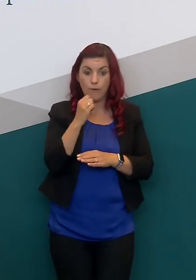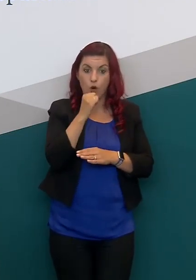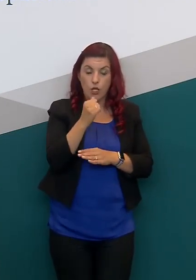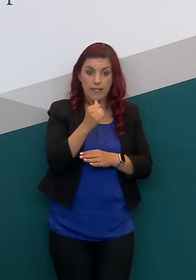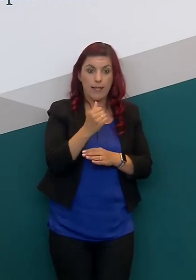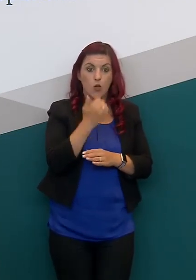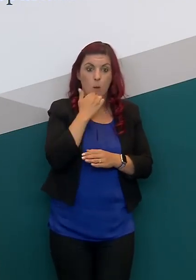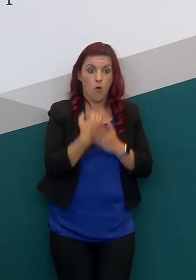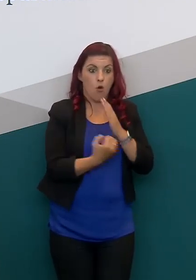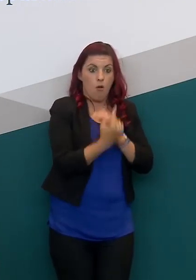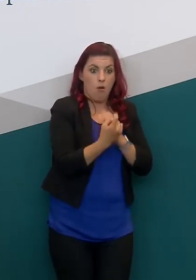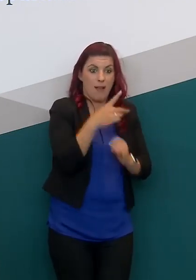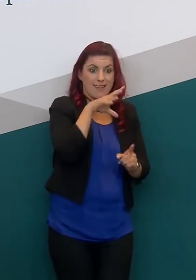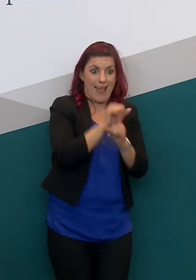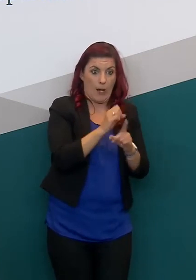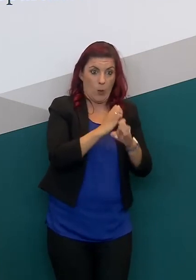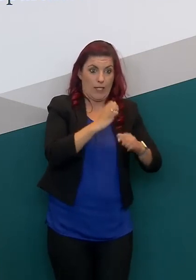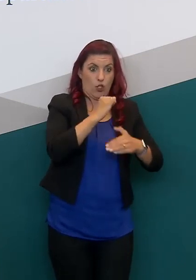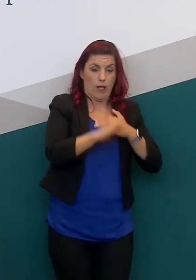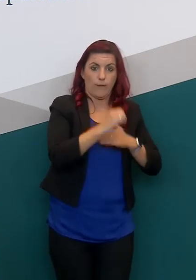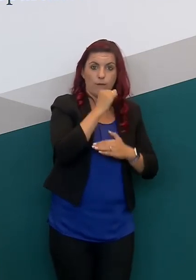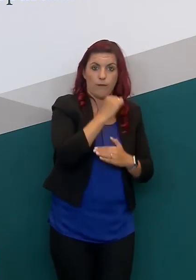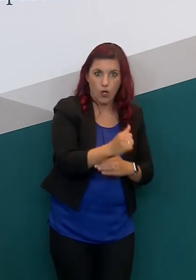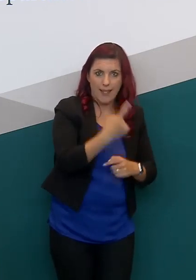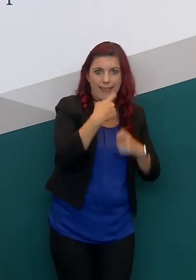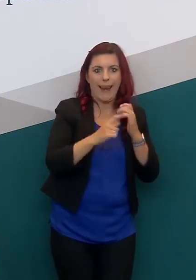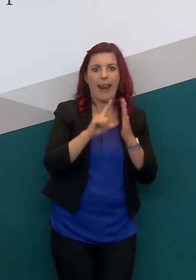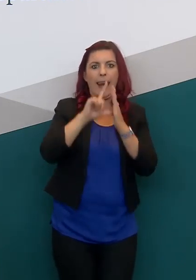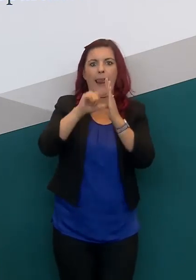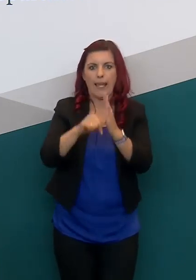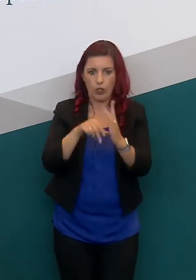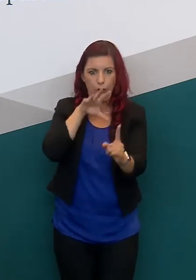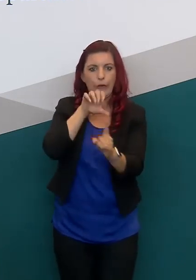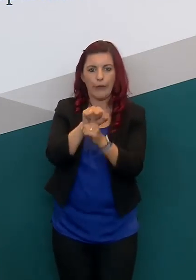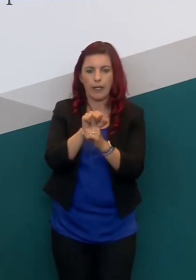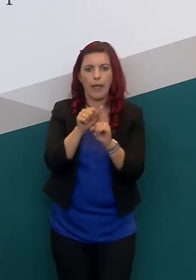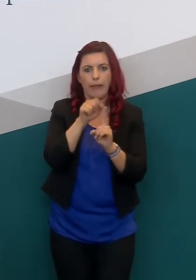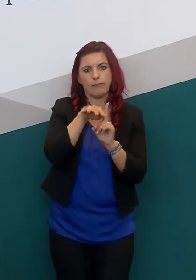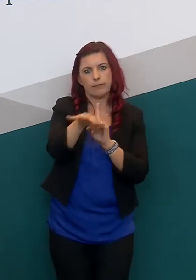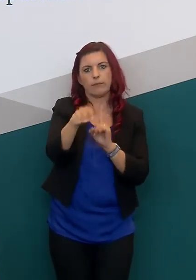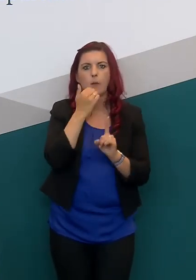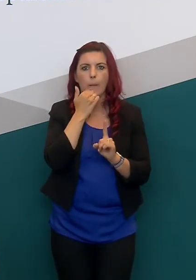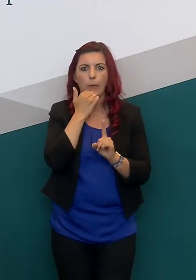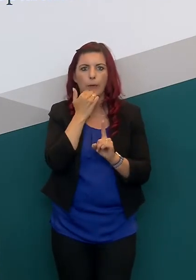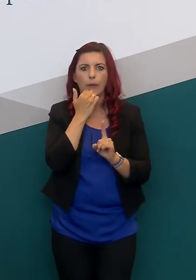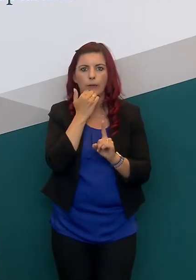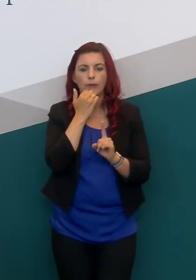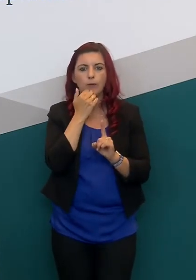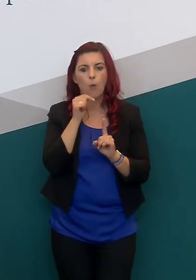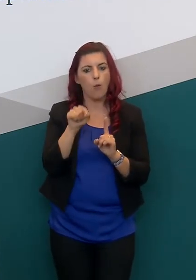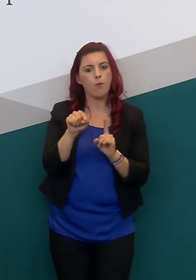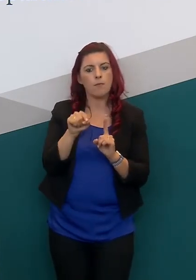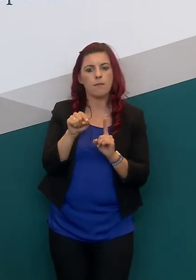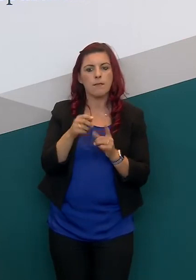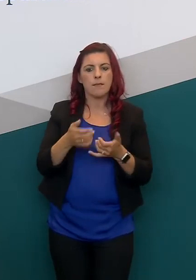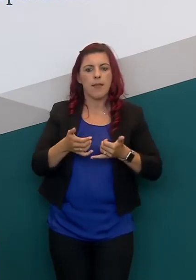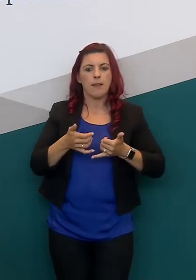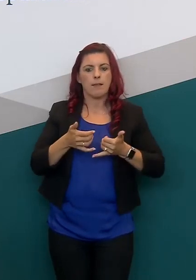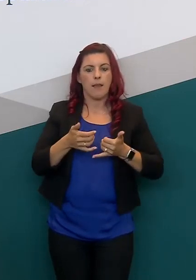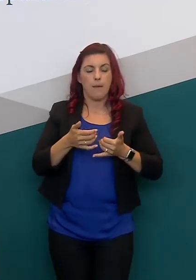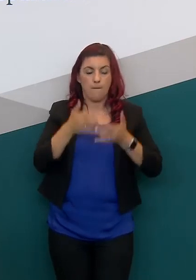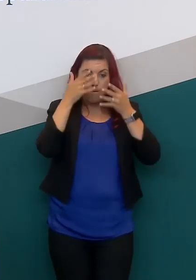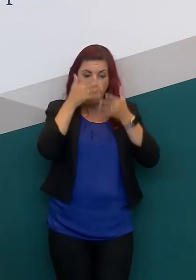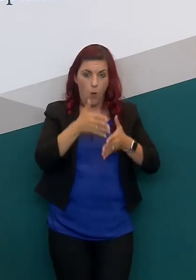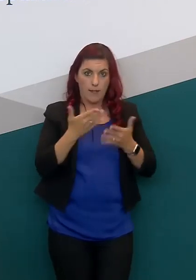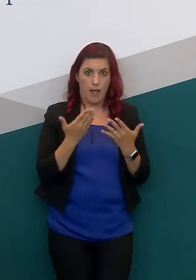cases first, and then see it as an estimate of the increase in reproduction numbers. So the emphasis right now,